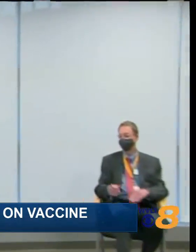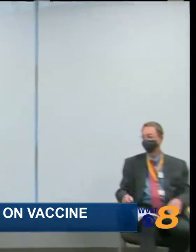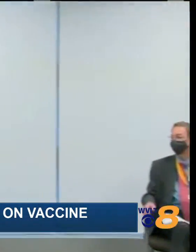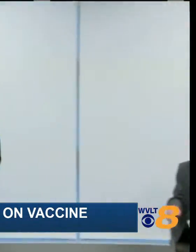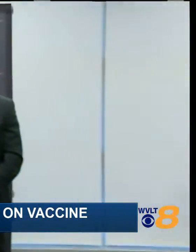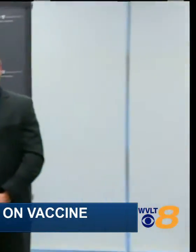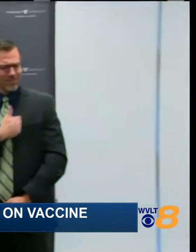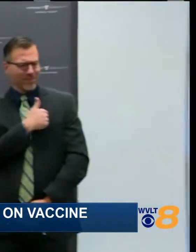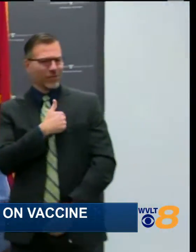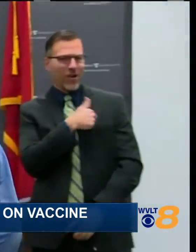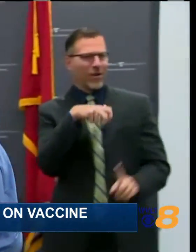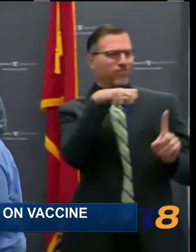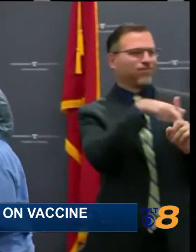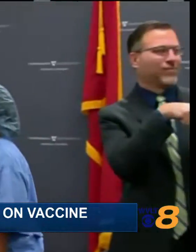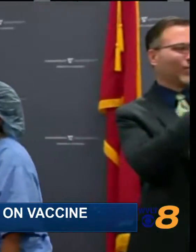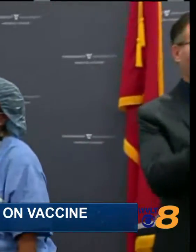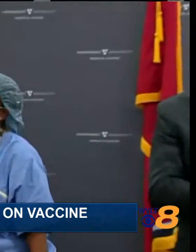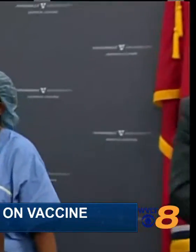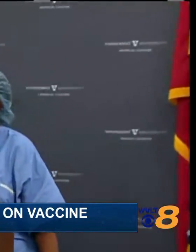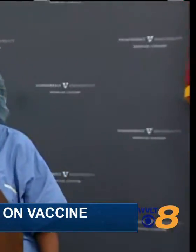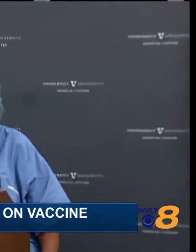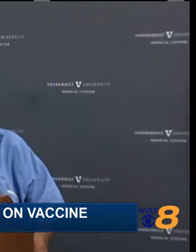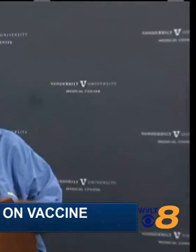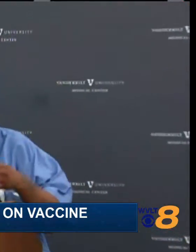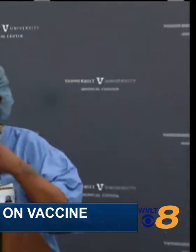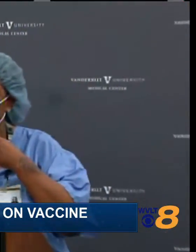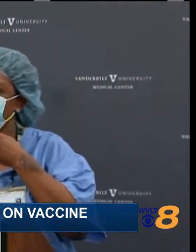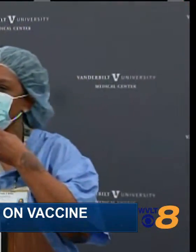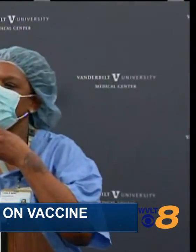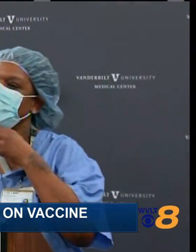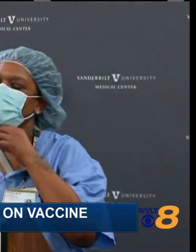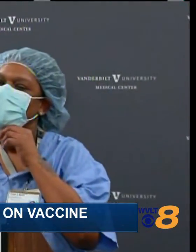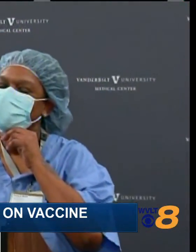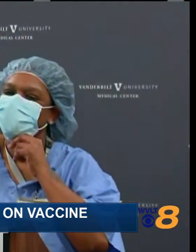I'm sorry to do that to you, but thank you. Good morning, everyone.